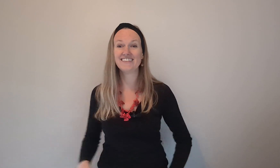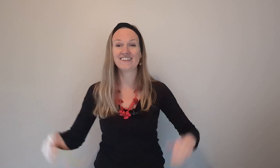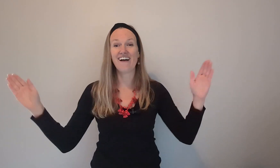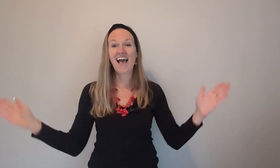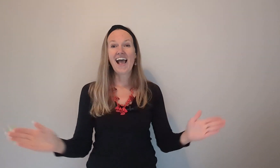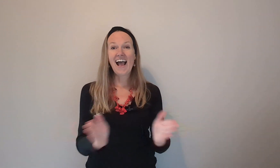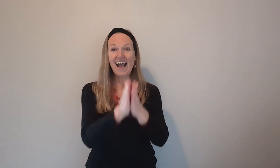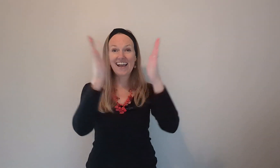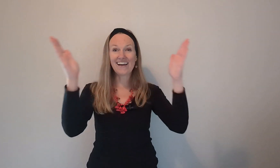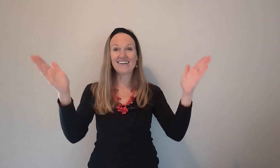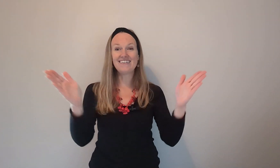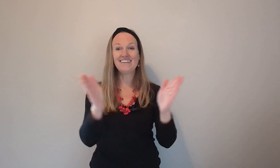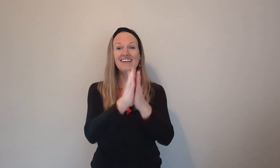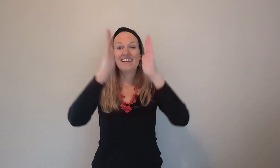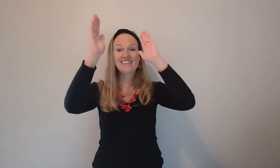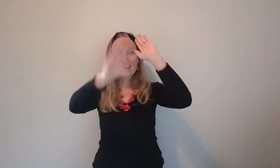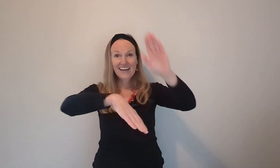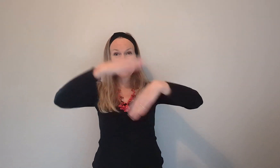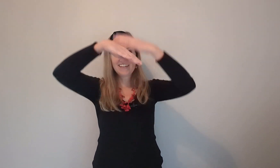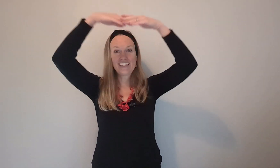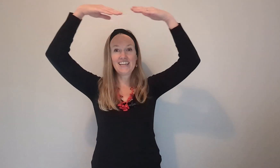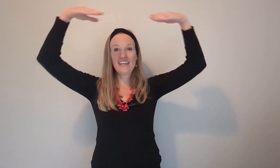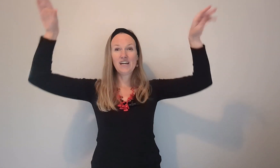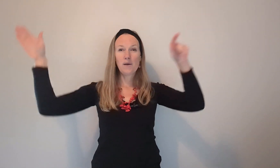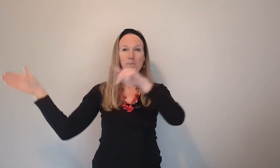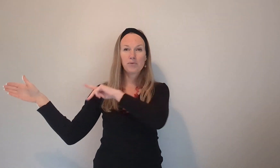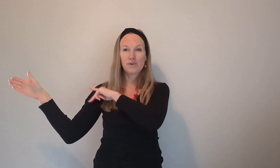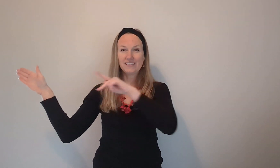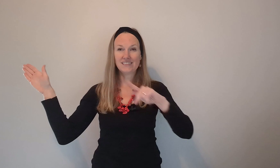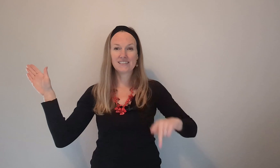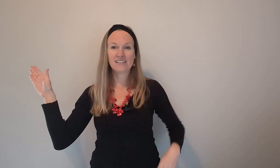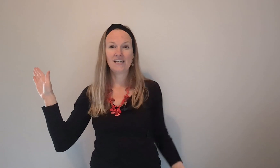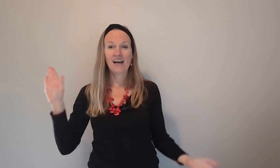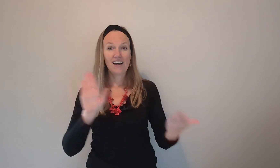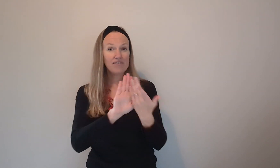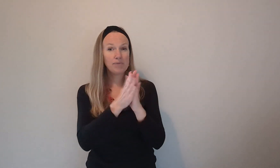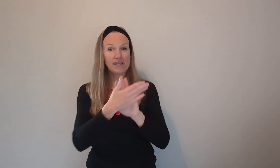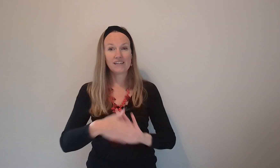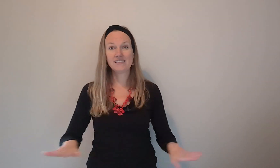So, hail the heavenly Prince of Peace.